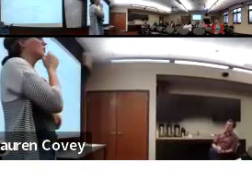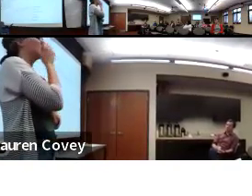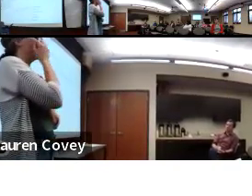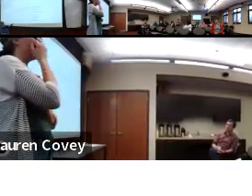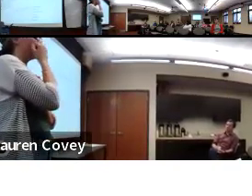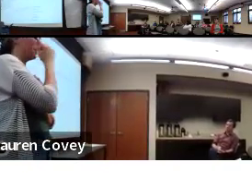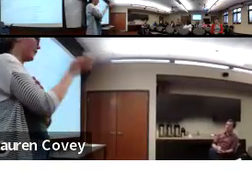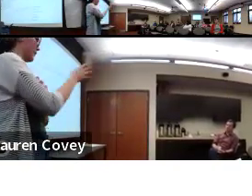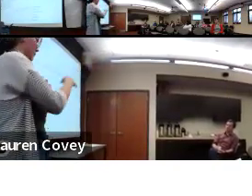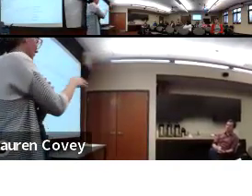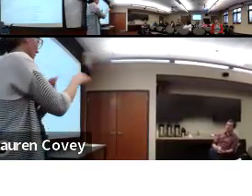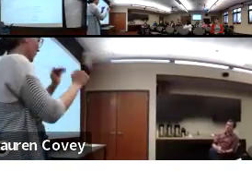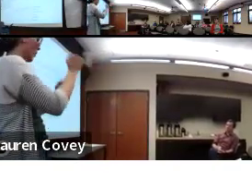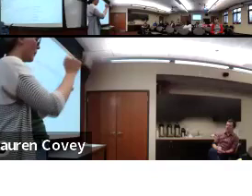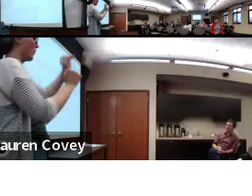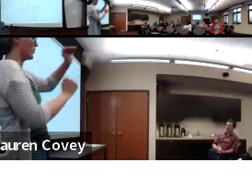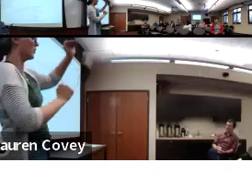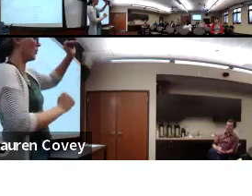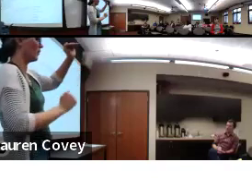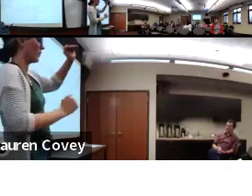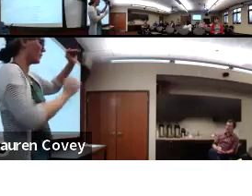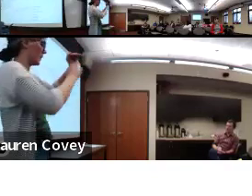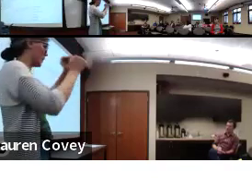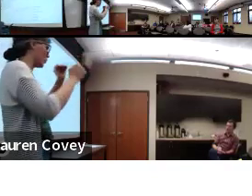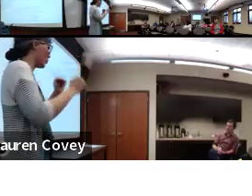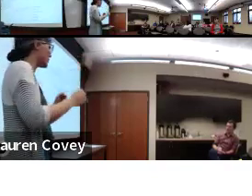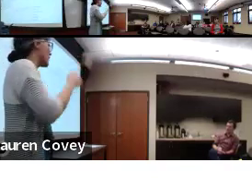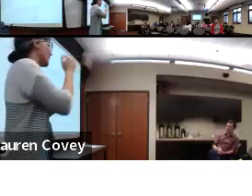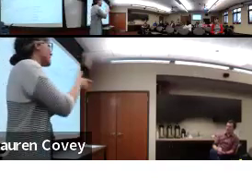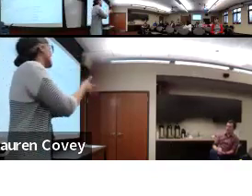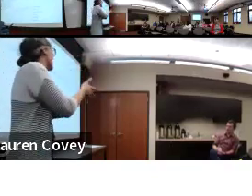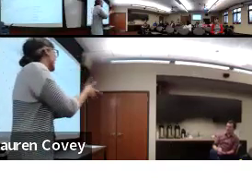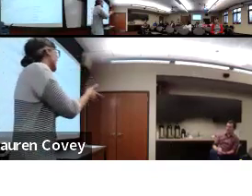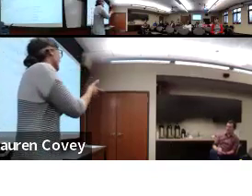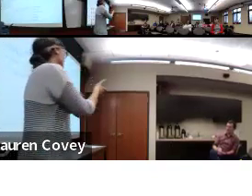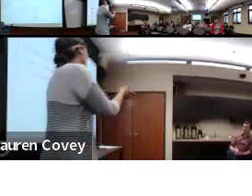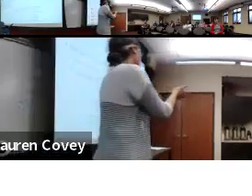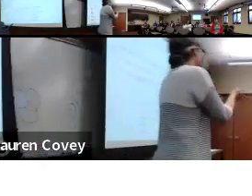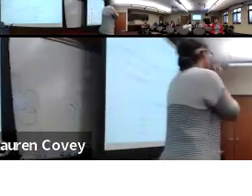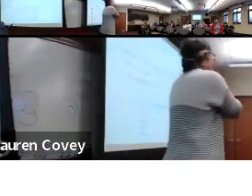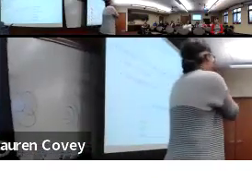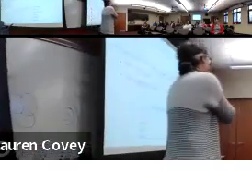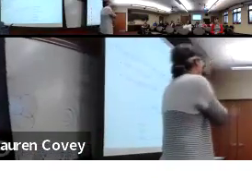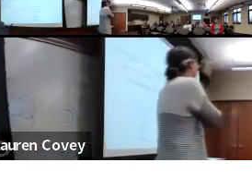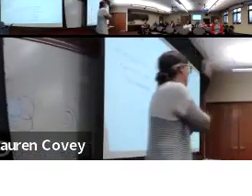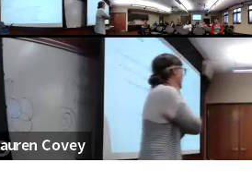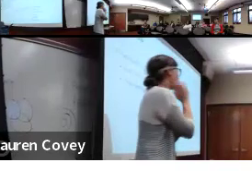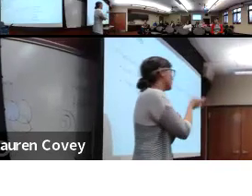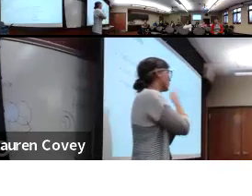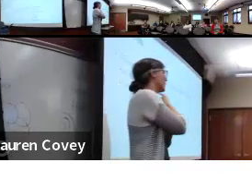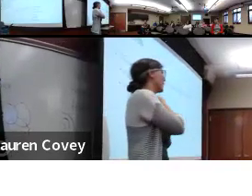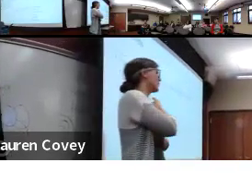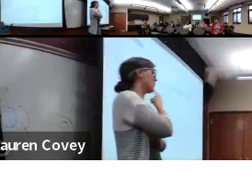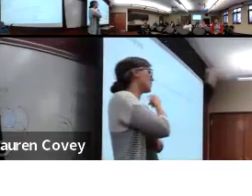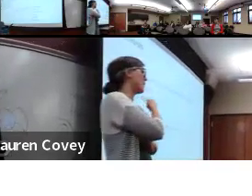spots. So if everybody else, if the comparison is more noun phrases, then they should do worse. That said, I think there is something being said for other types